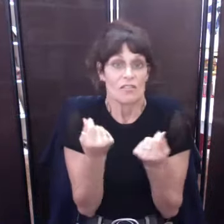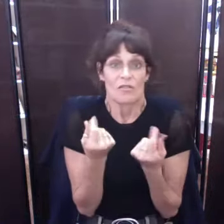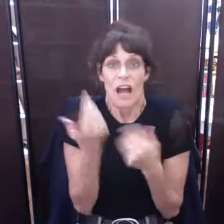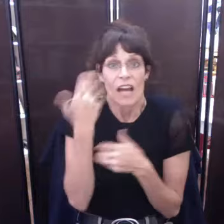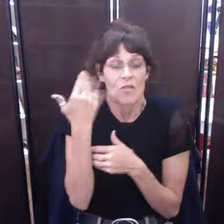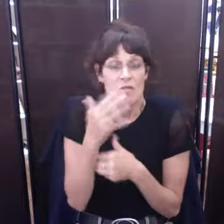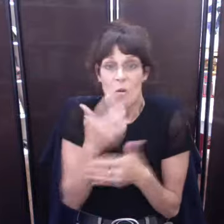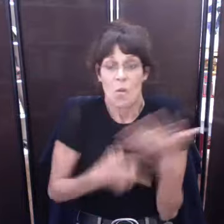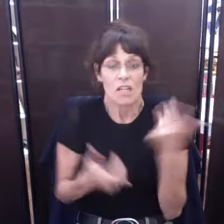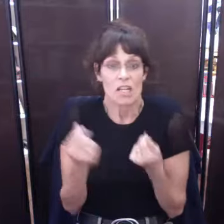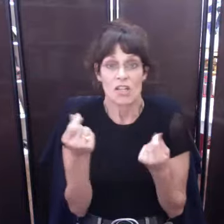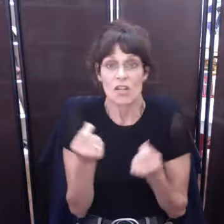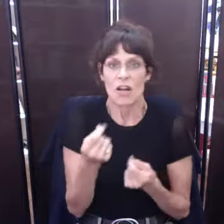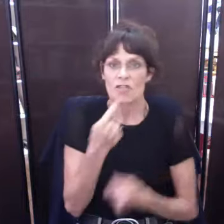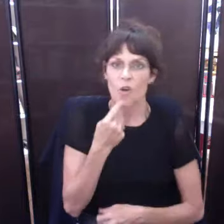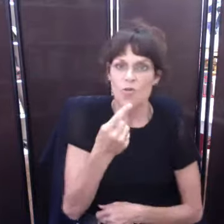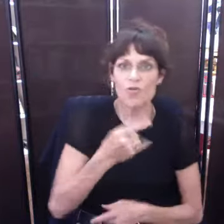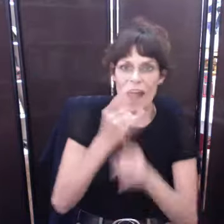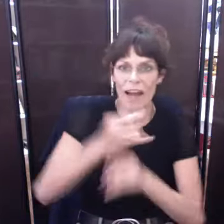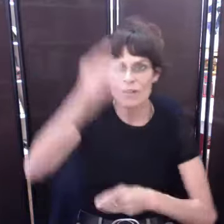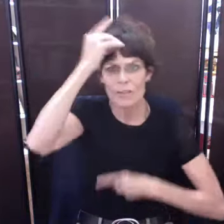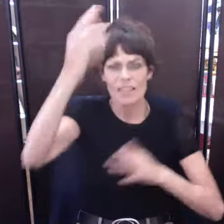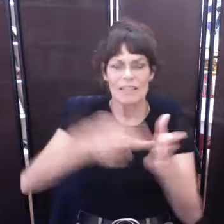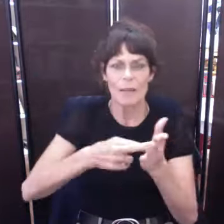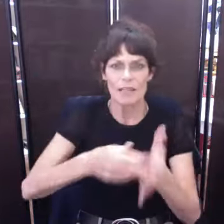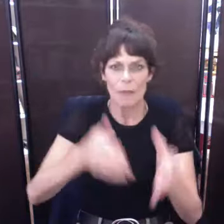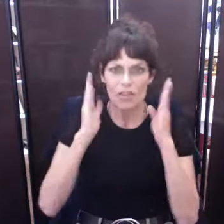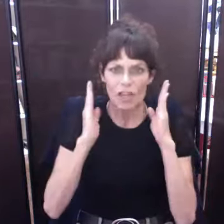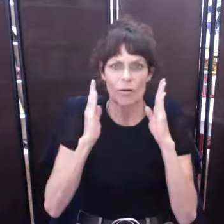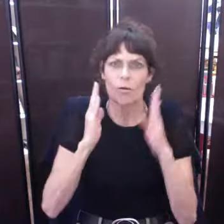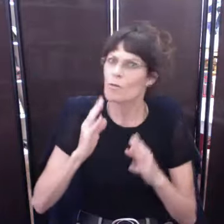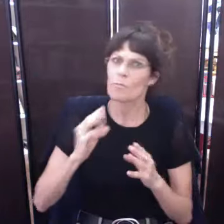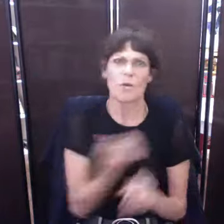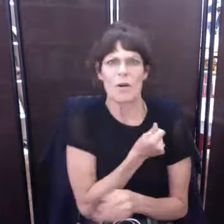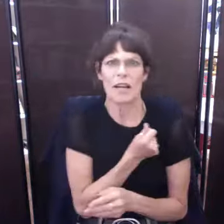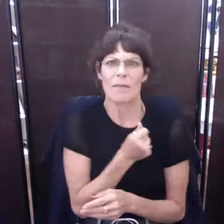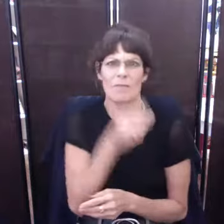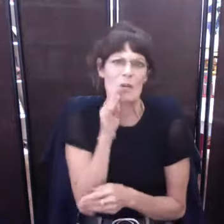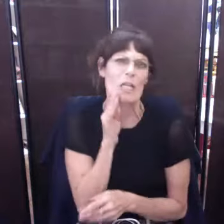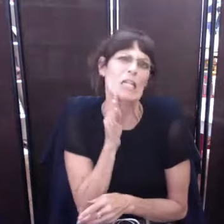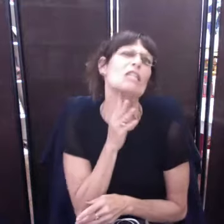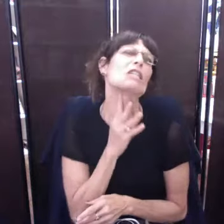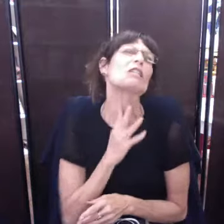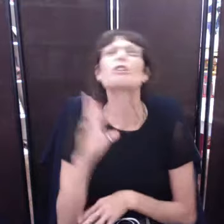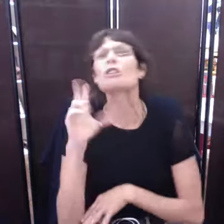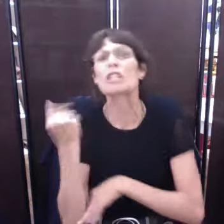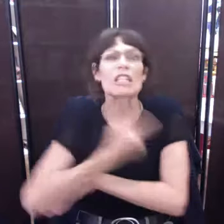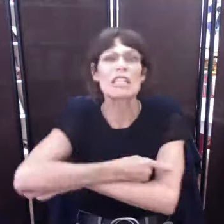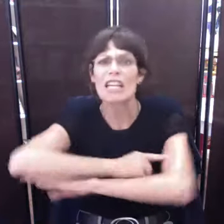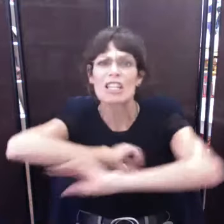I told you, my alcoholism demands my attention, and boy, I'm itching. I'm 30 days clean. I have nothing, no solution. You know what